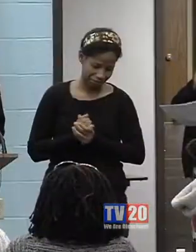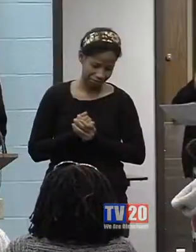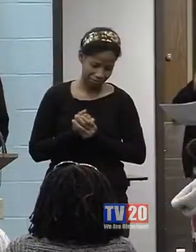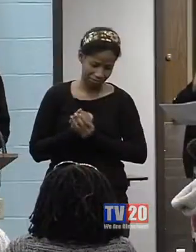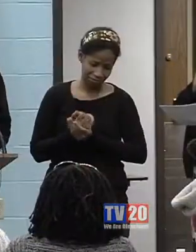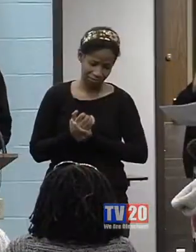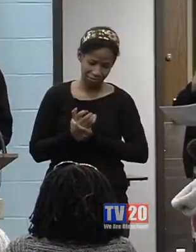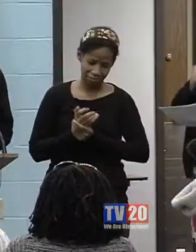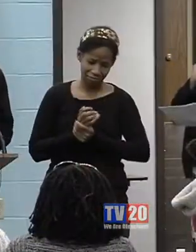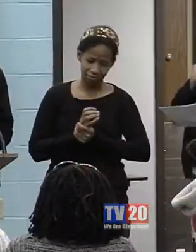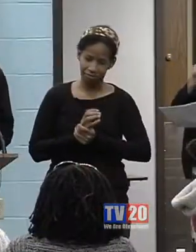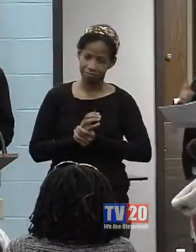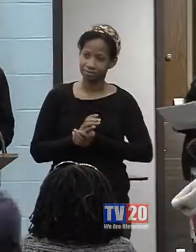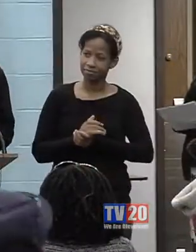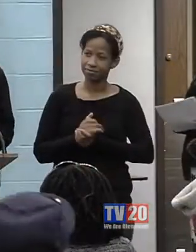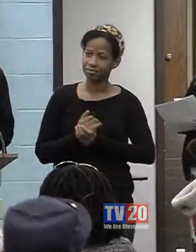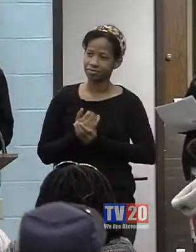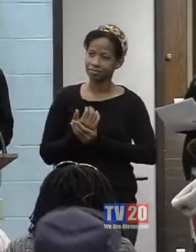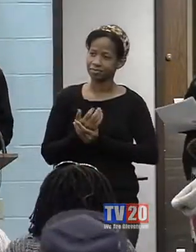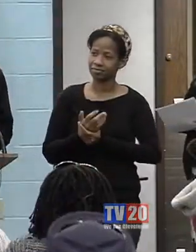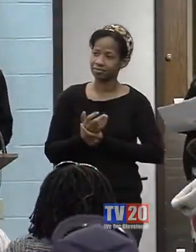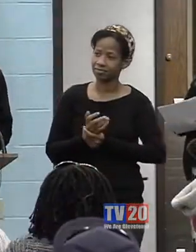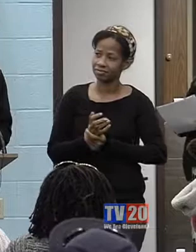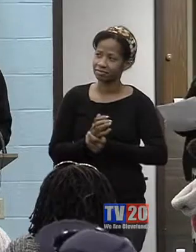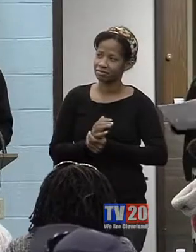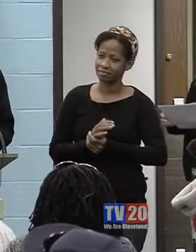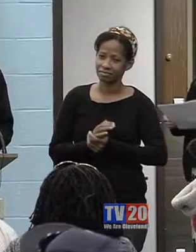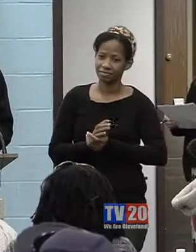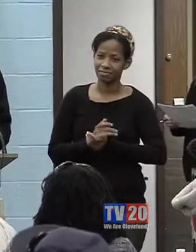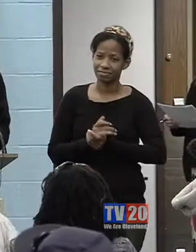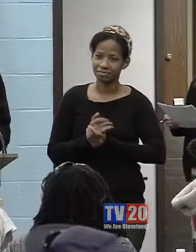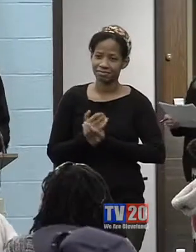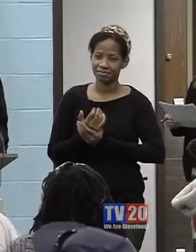Ngapi and Dugut Afiki Yangu. You know.